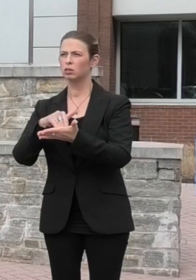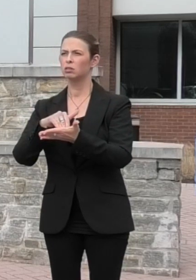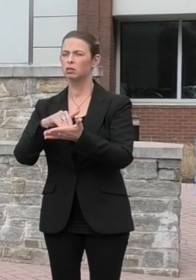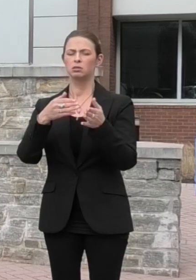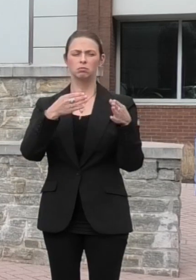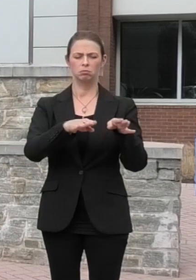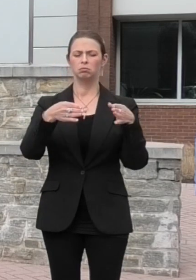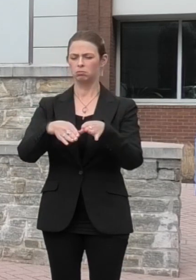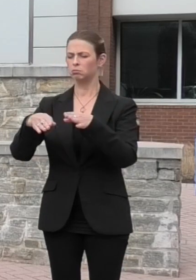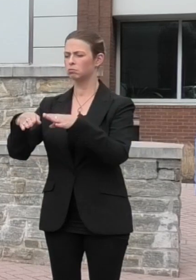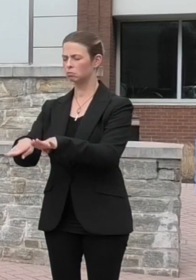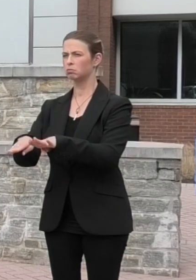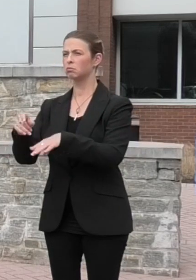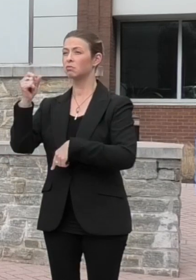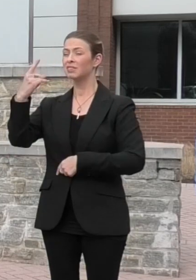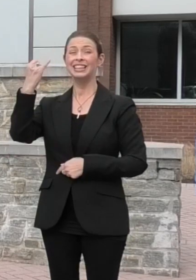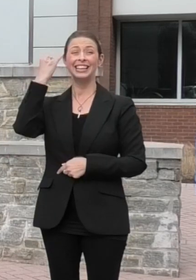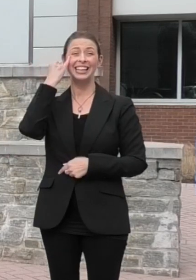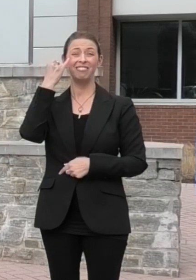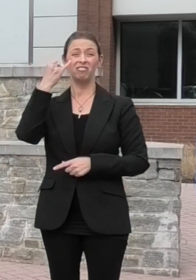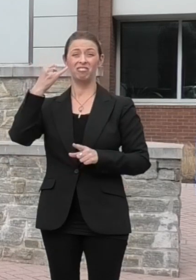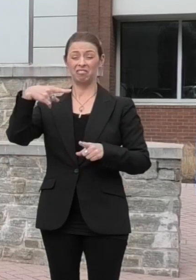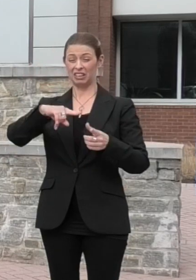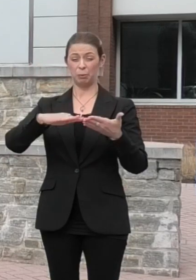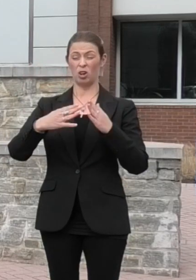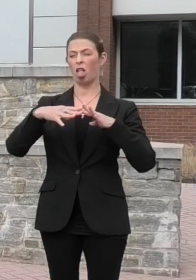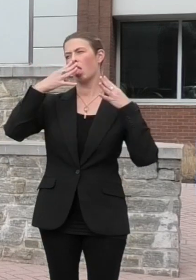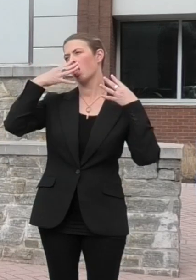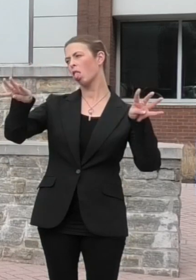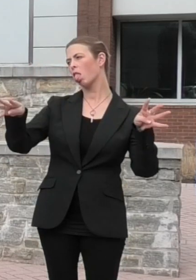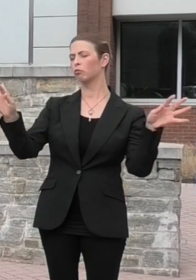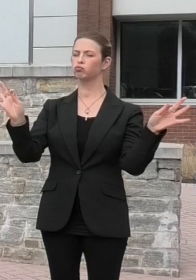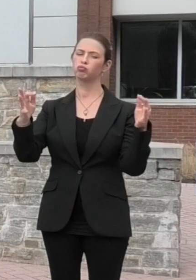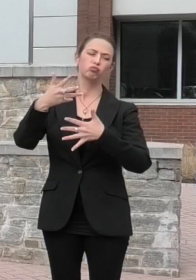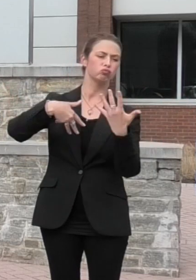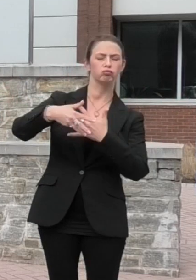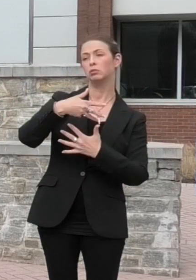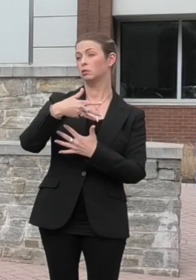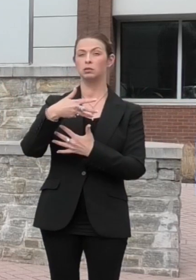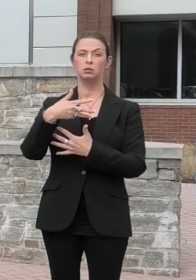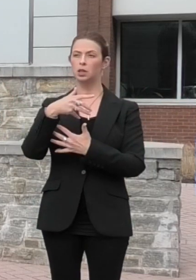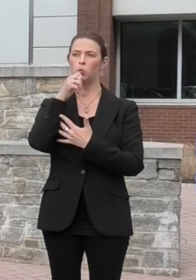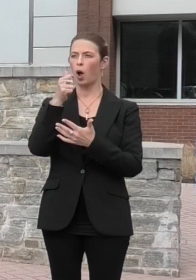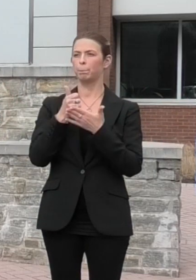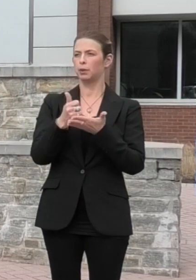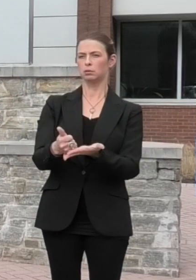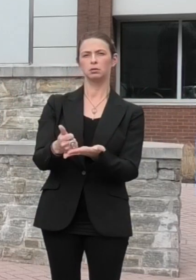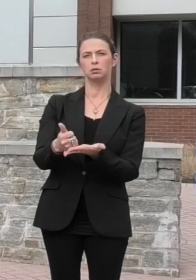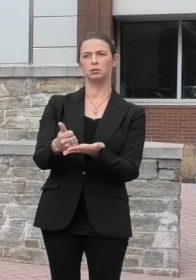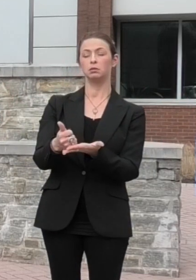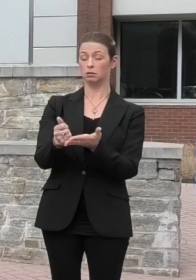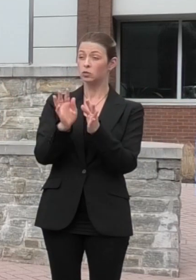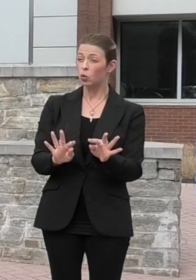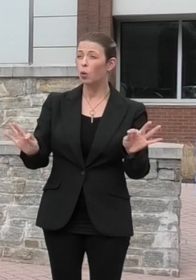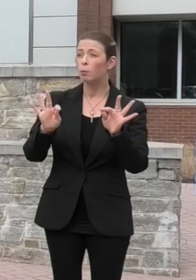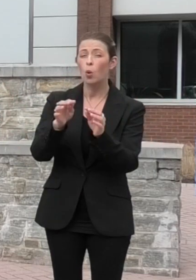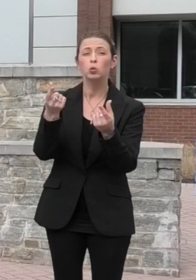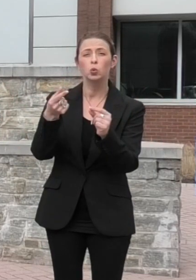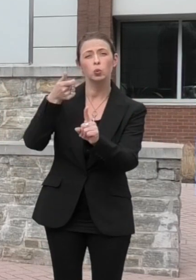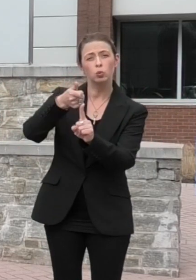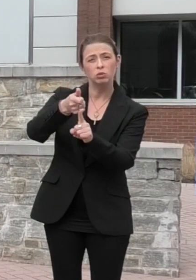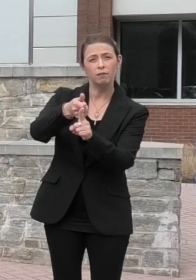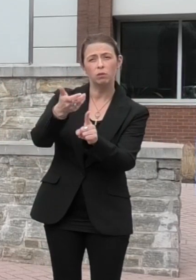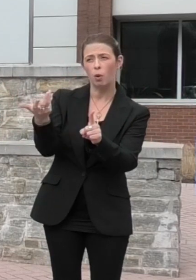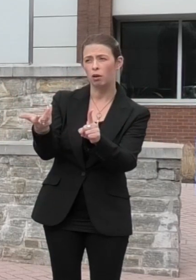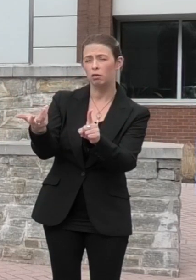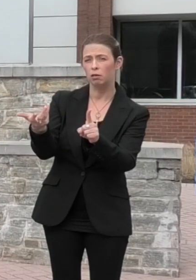closures are in vain if our community doesn't take this seriously. The important thing you can do to help your neighbor and your loved